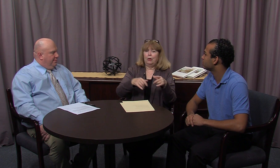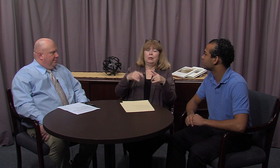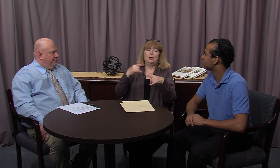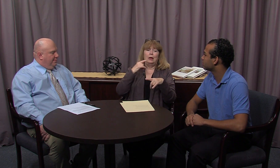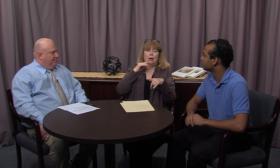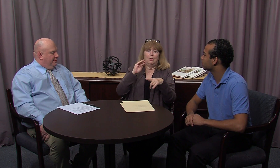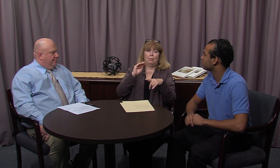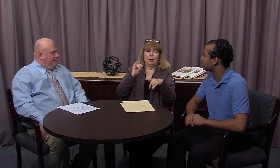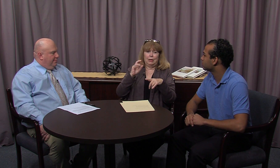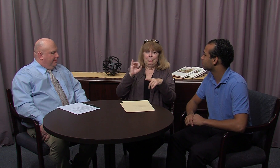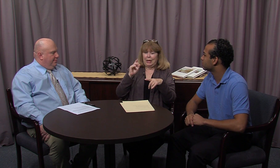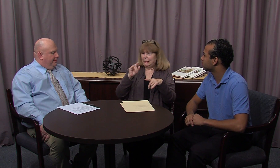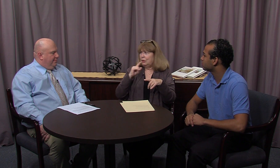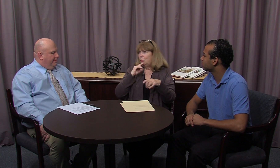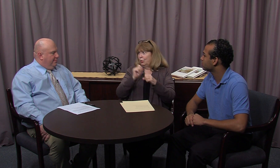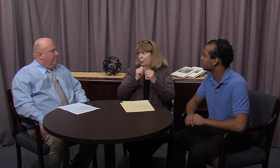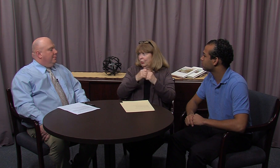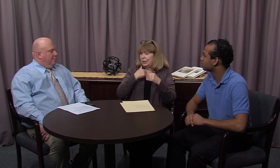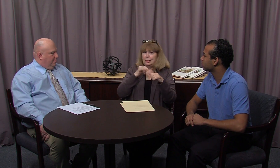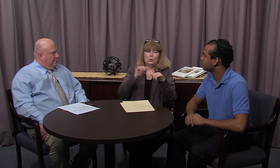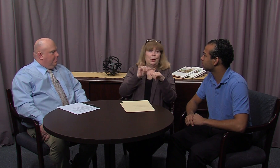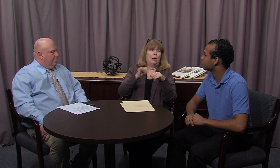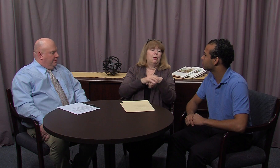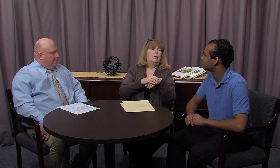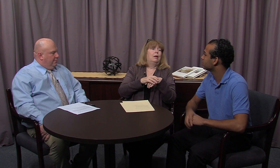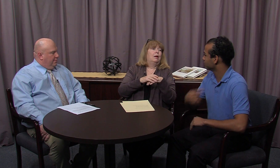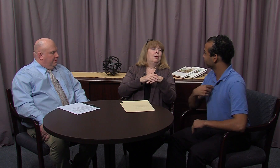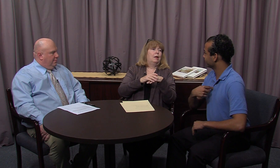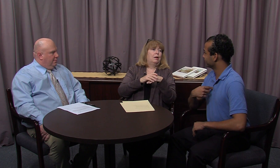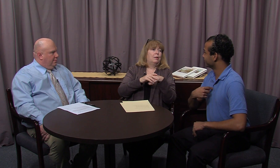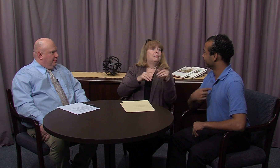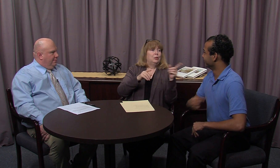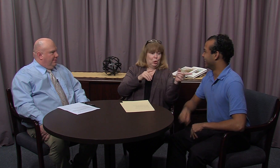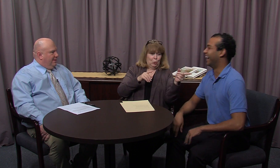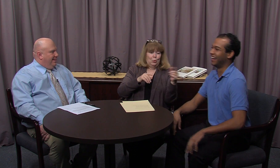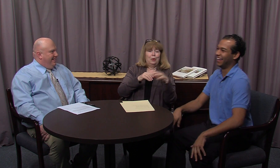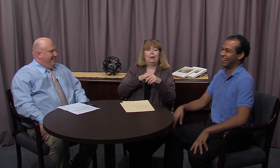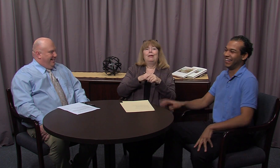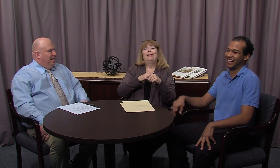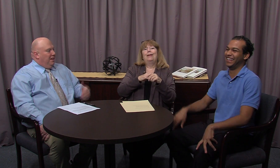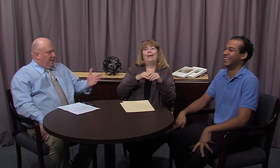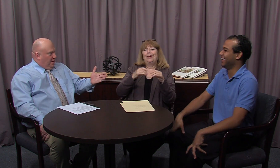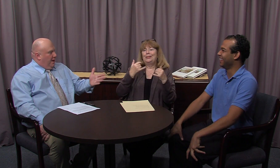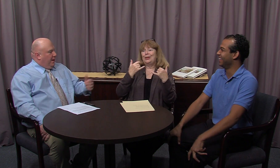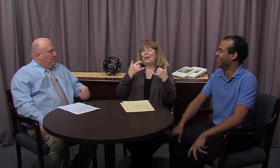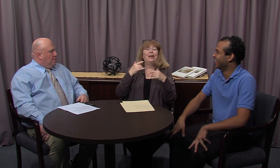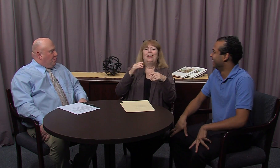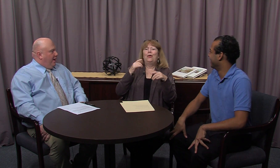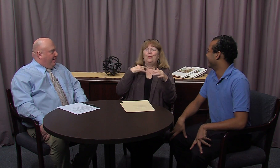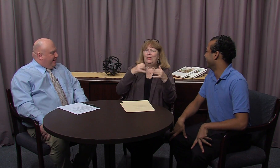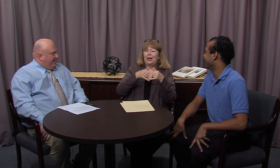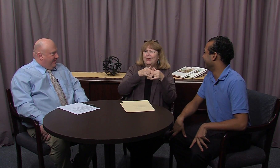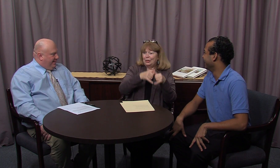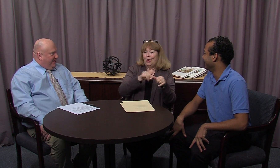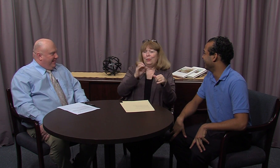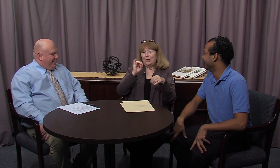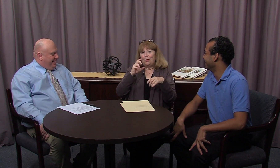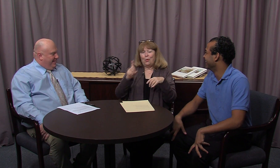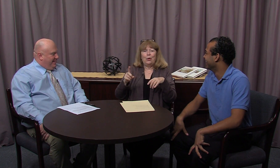Award, Marlee Maitland, who worked with us as well. You. Come on, give him some credit. We've gotten a Tony